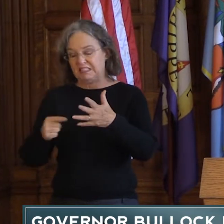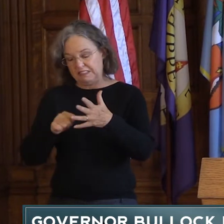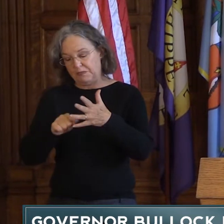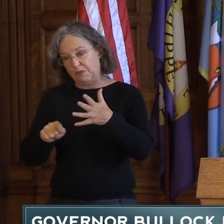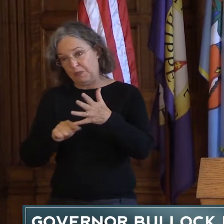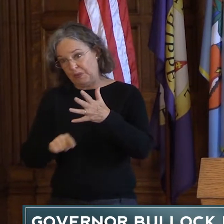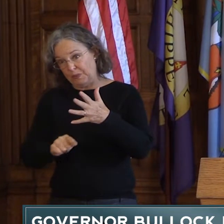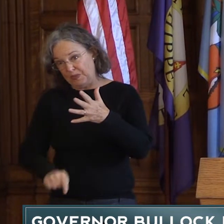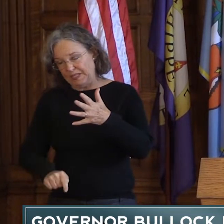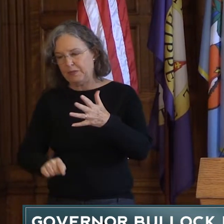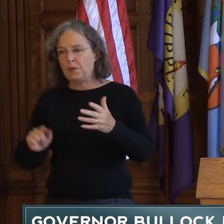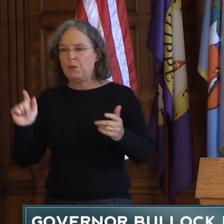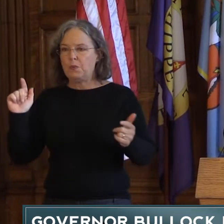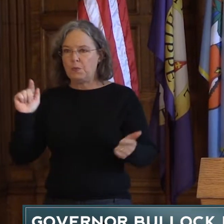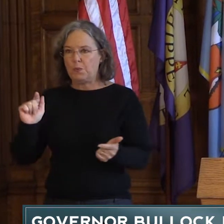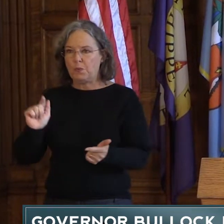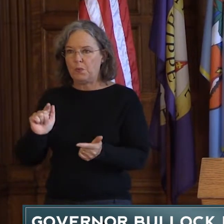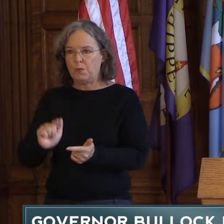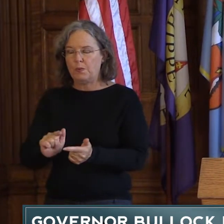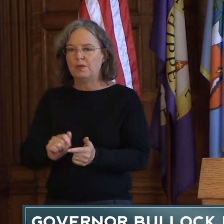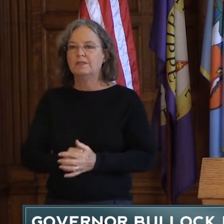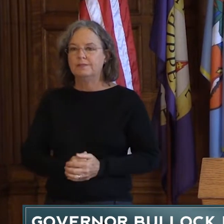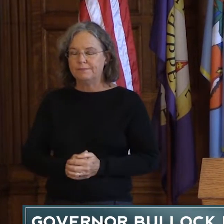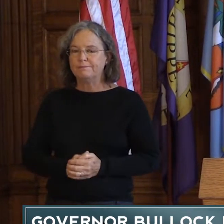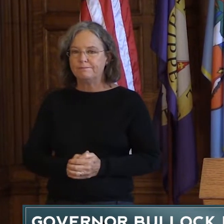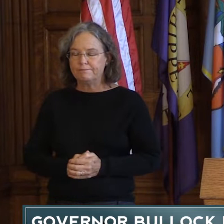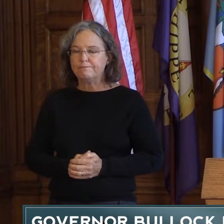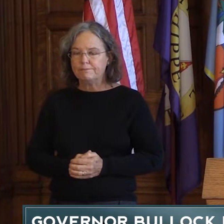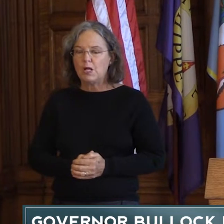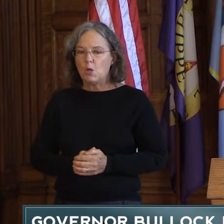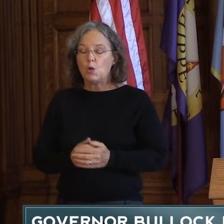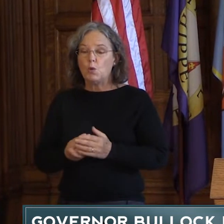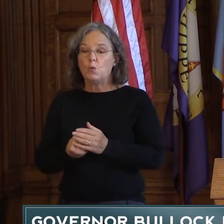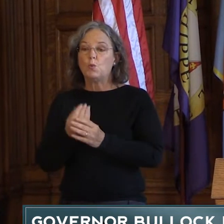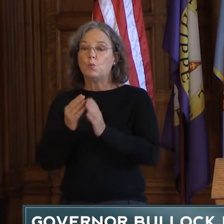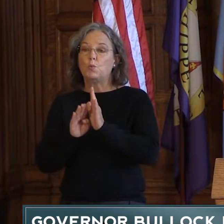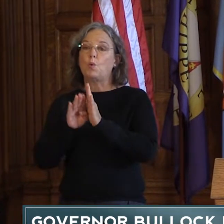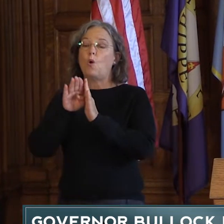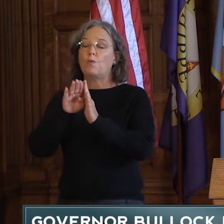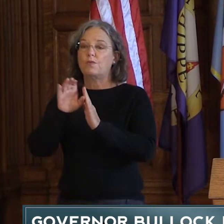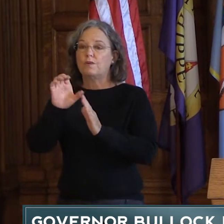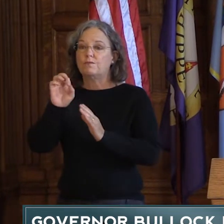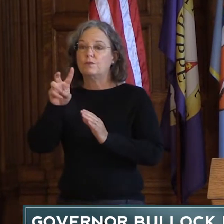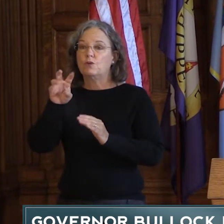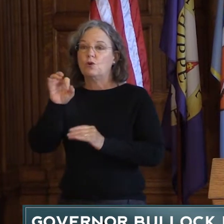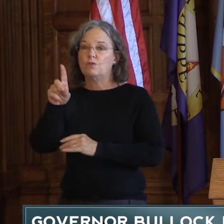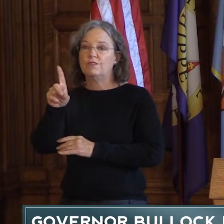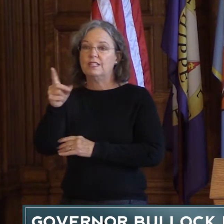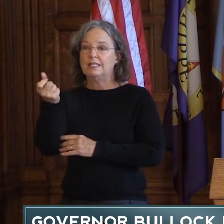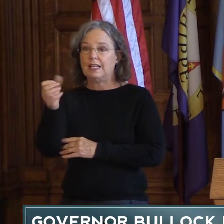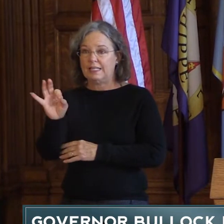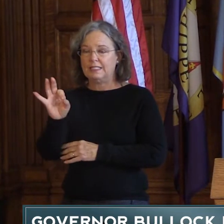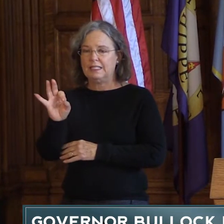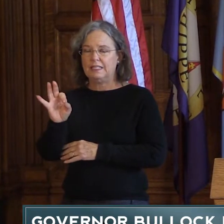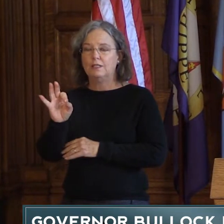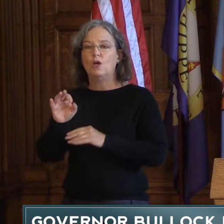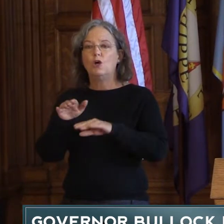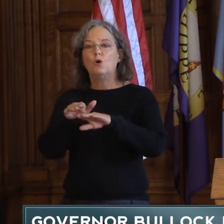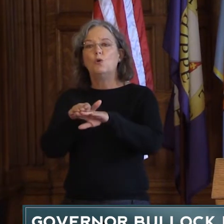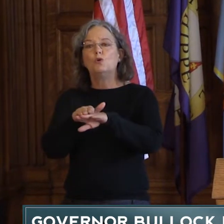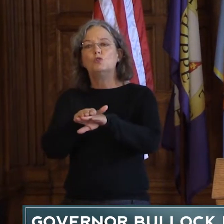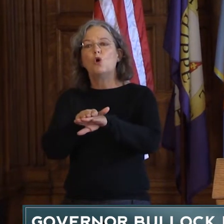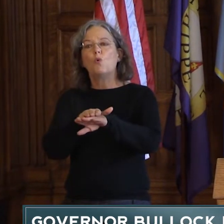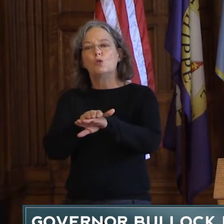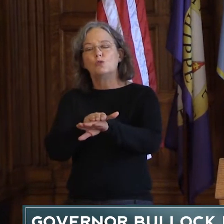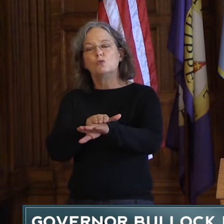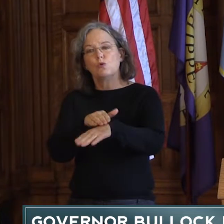fewer reported cases than in the previous week. The growth of COVID-19 continues to slow in Montana at this